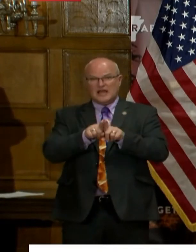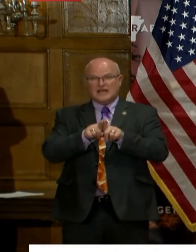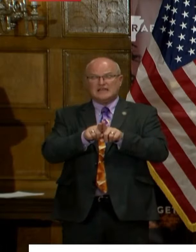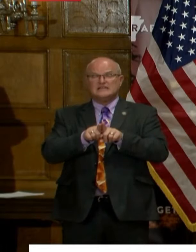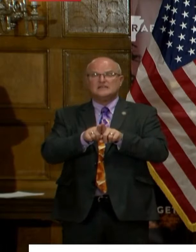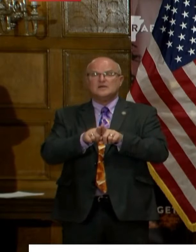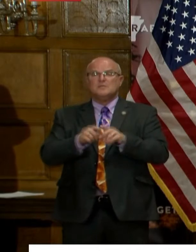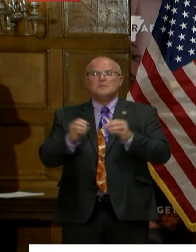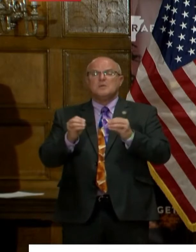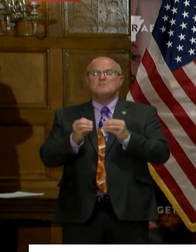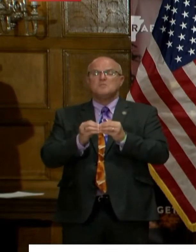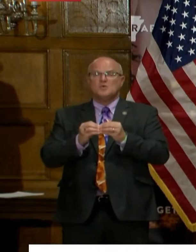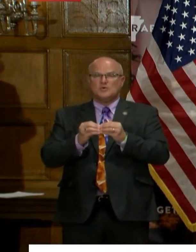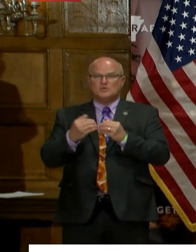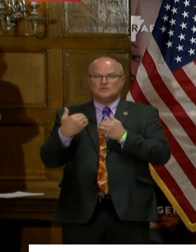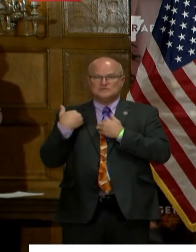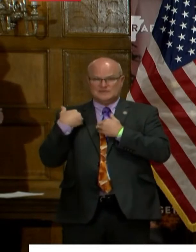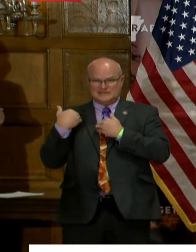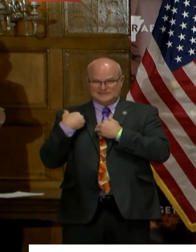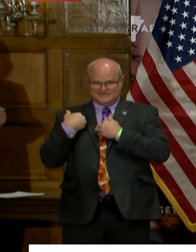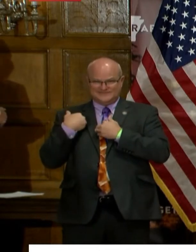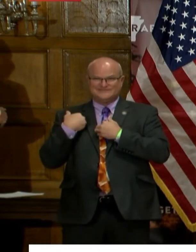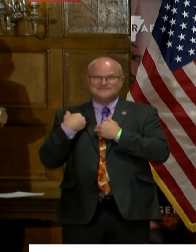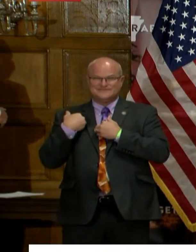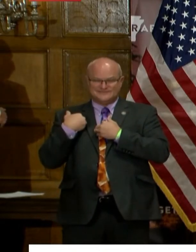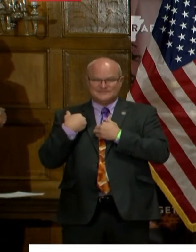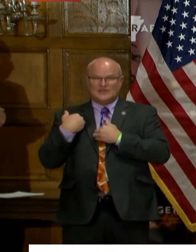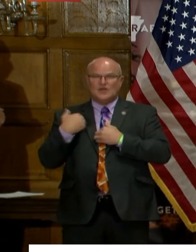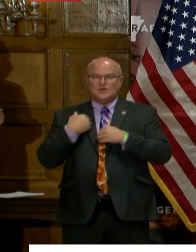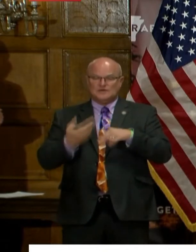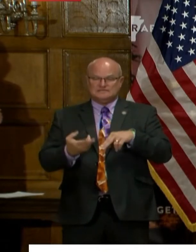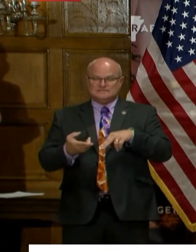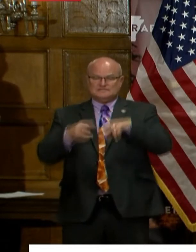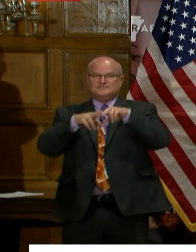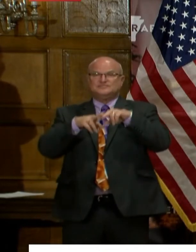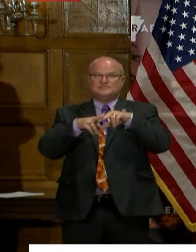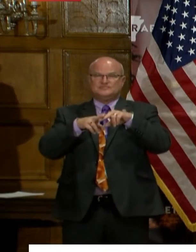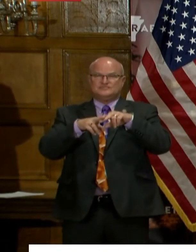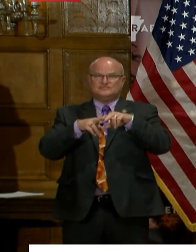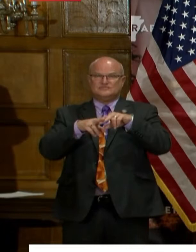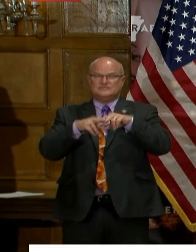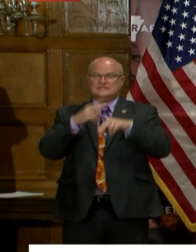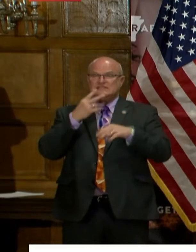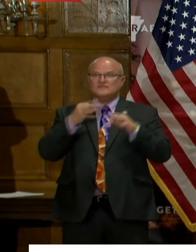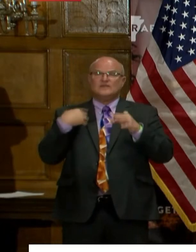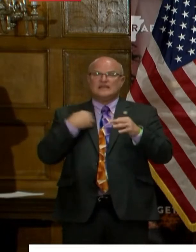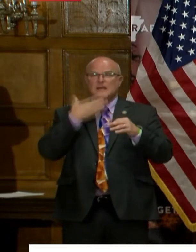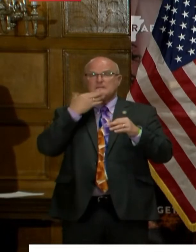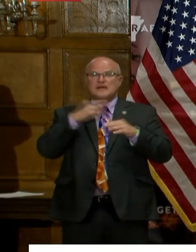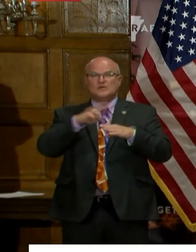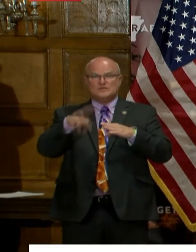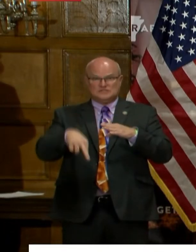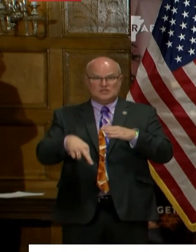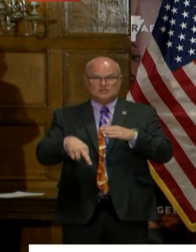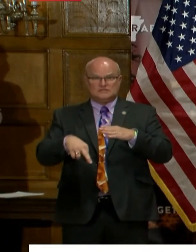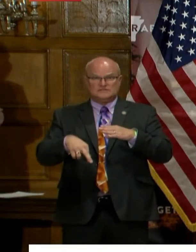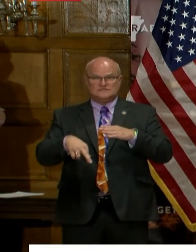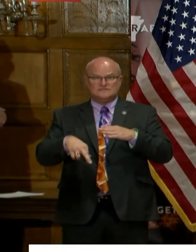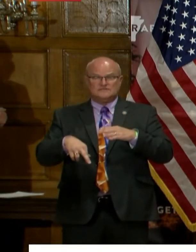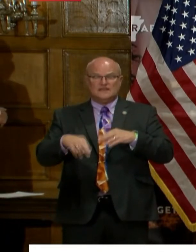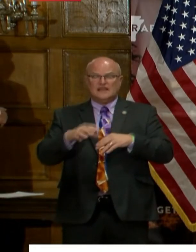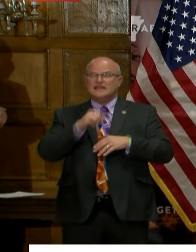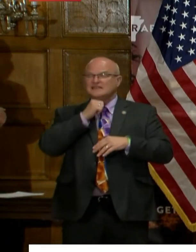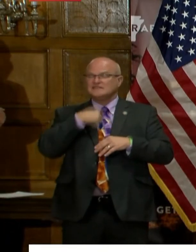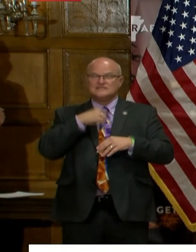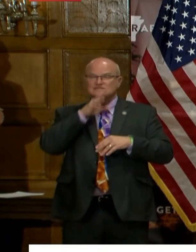there's going to be more accountability. And we're going to up that just a little bit to see if we can get some better results.